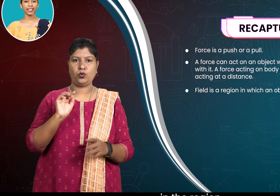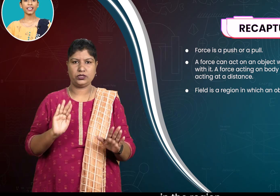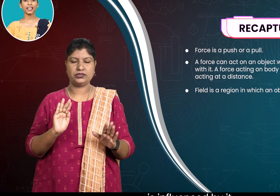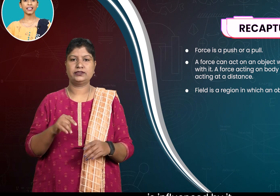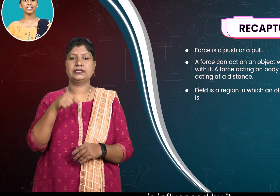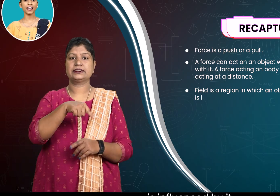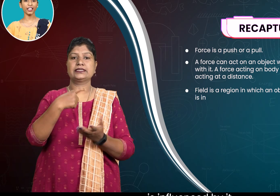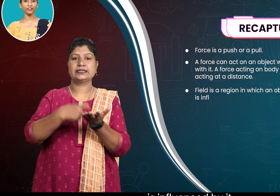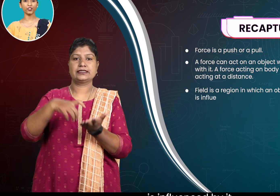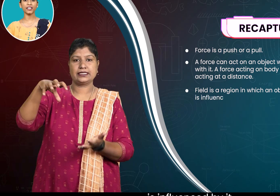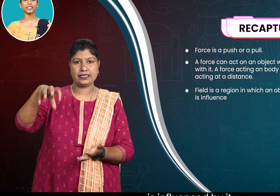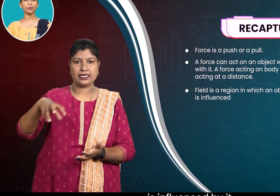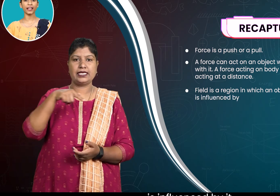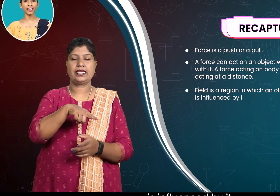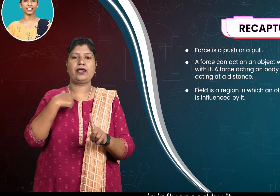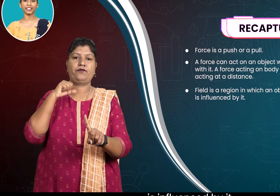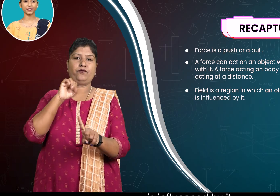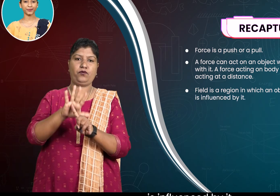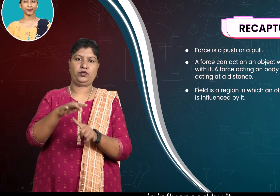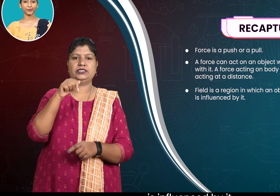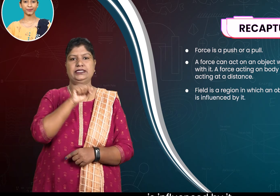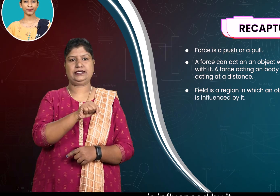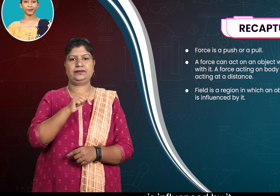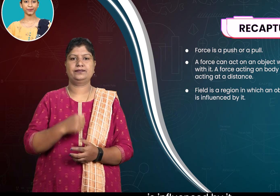region is influenced by it.